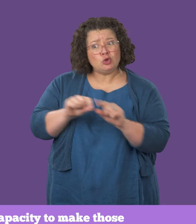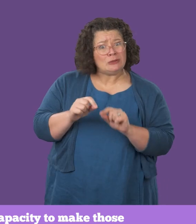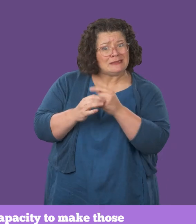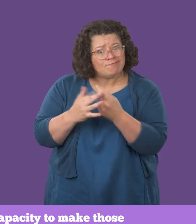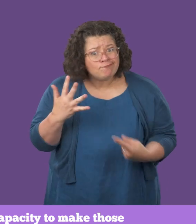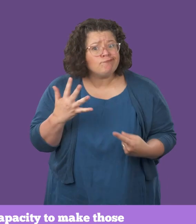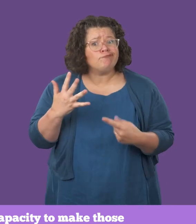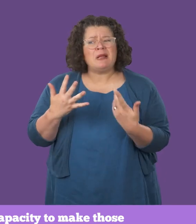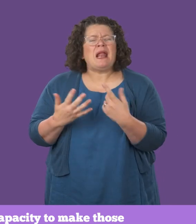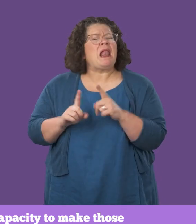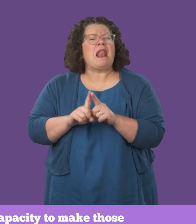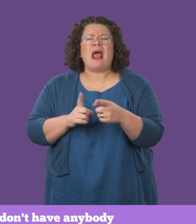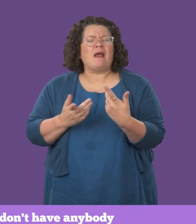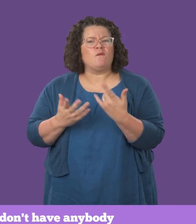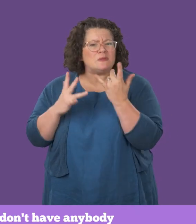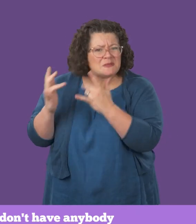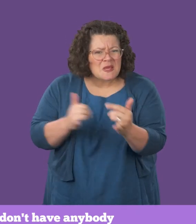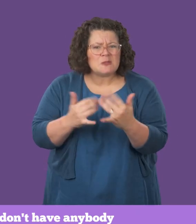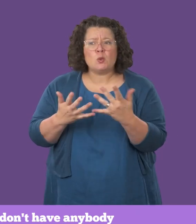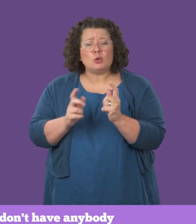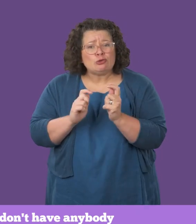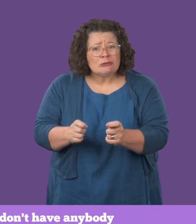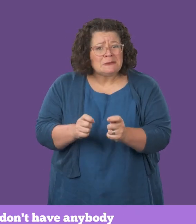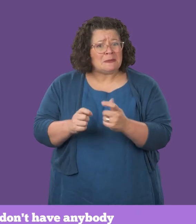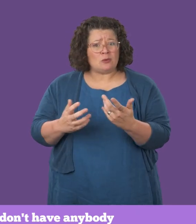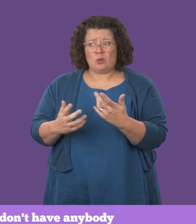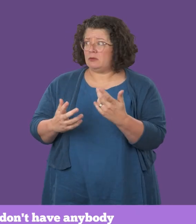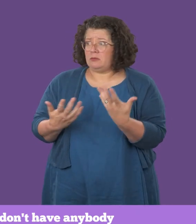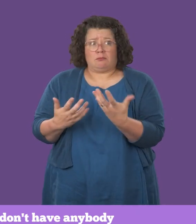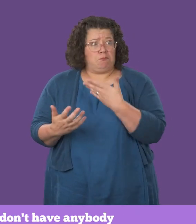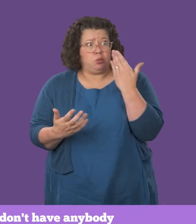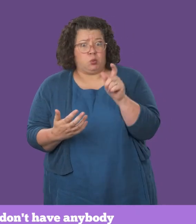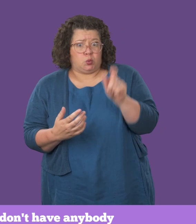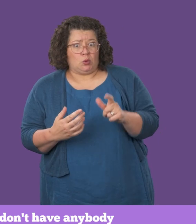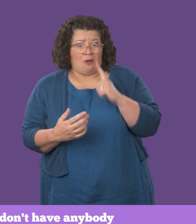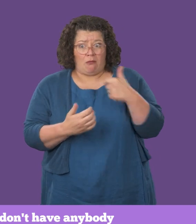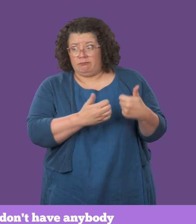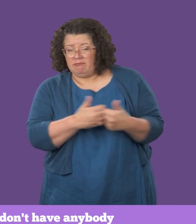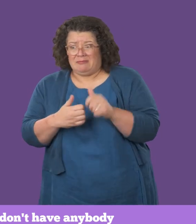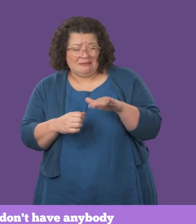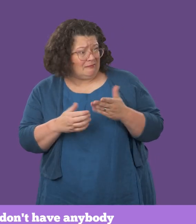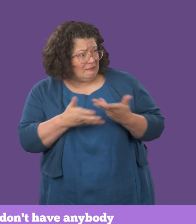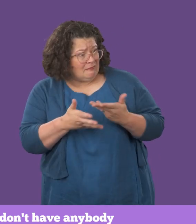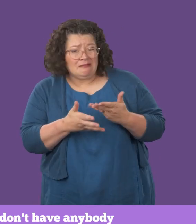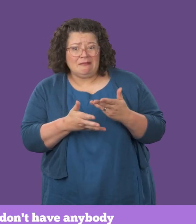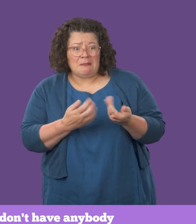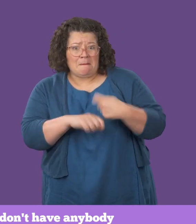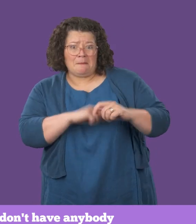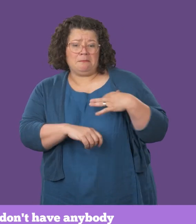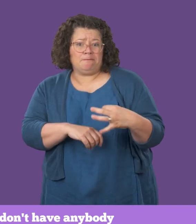say, tests or treatment, and they don't have anybody who can act as their consultee, then